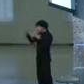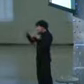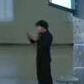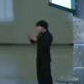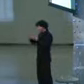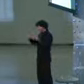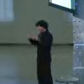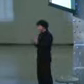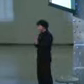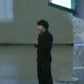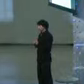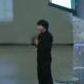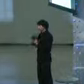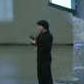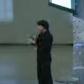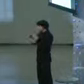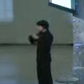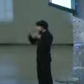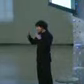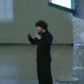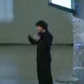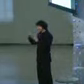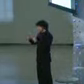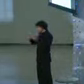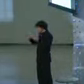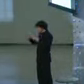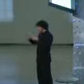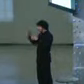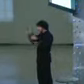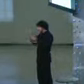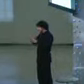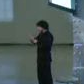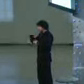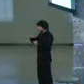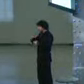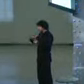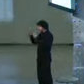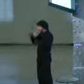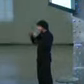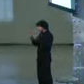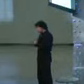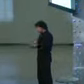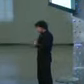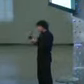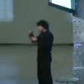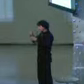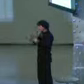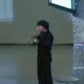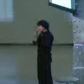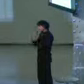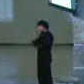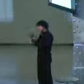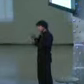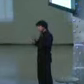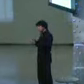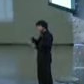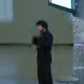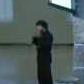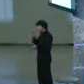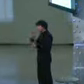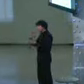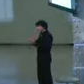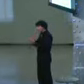Hypertextuality is where the majority of all his categories are, and if you haven't had a look at the book, it's an amazing cookbook of all the